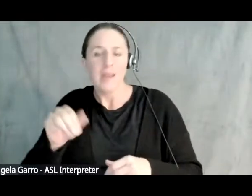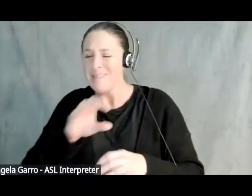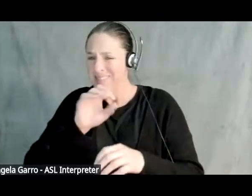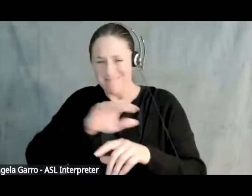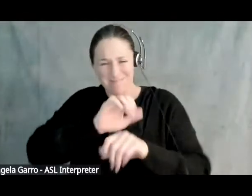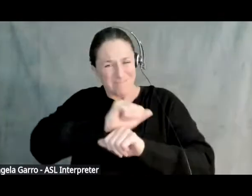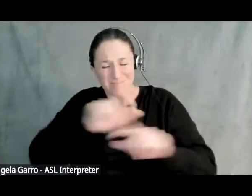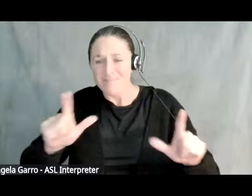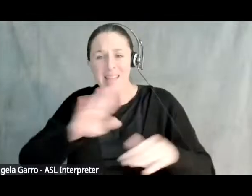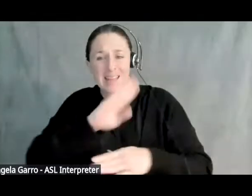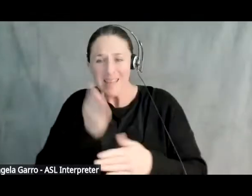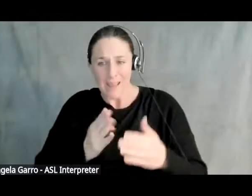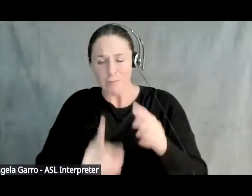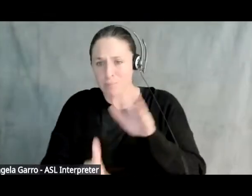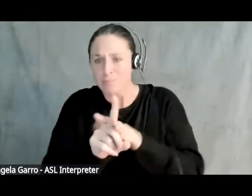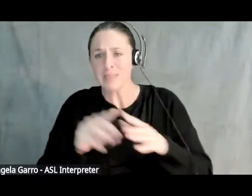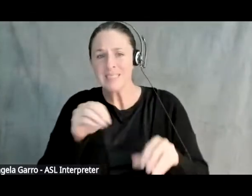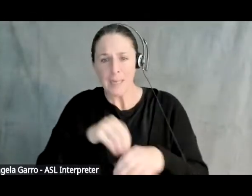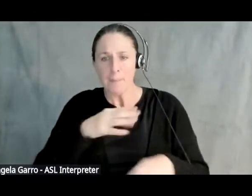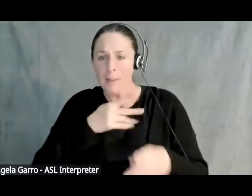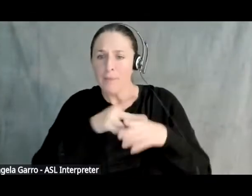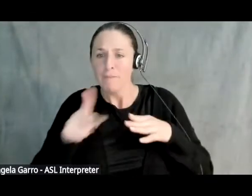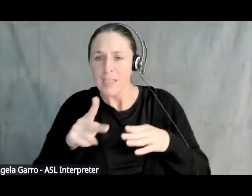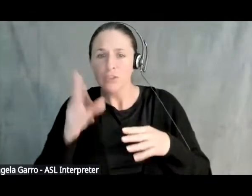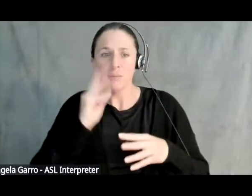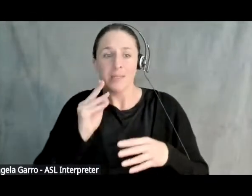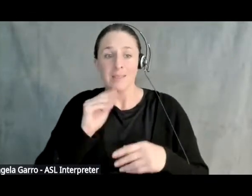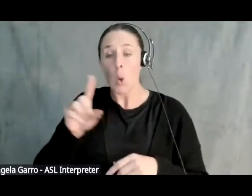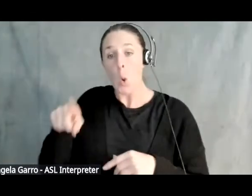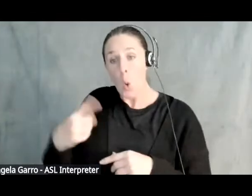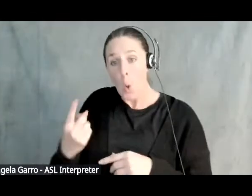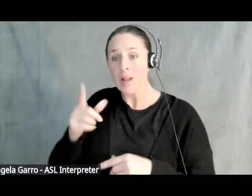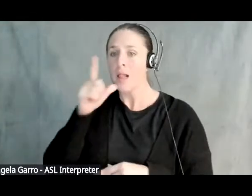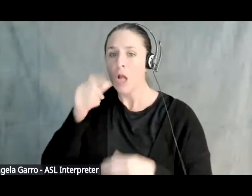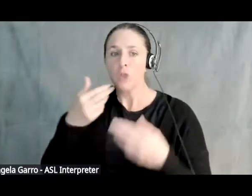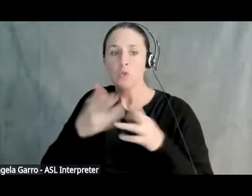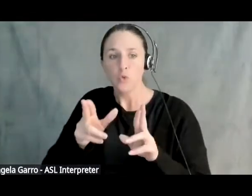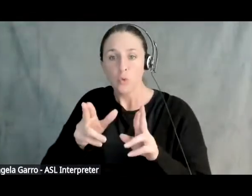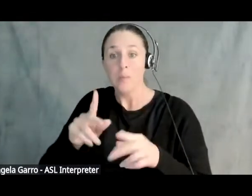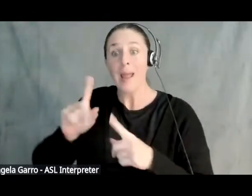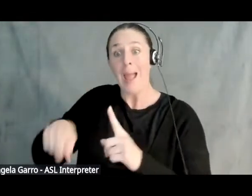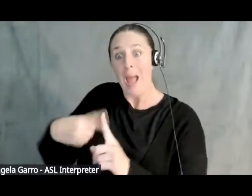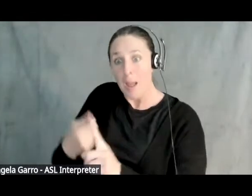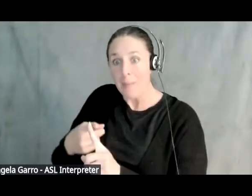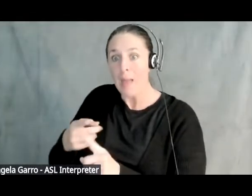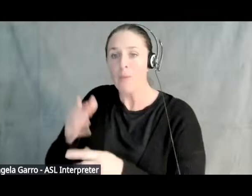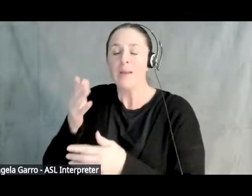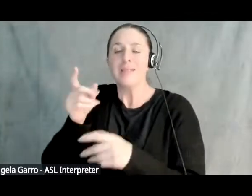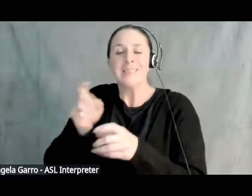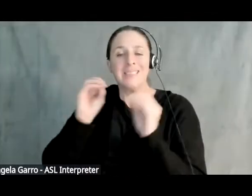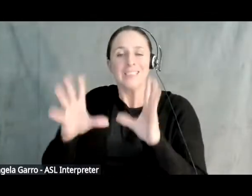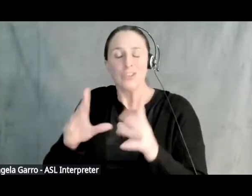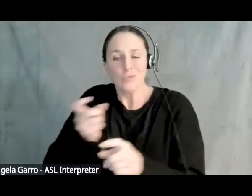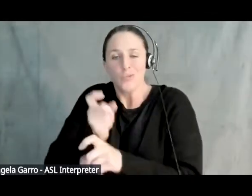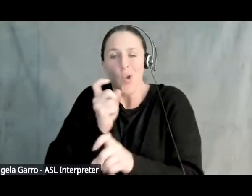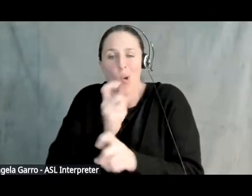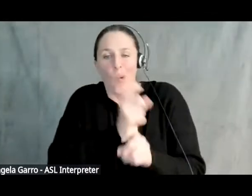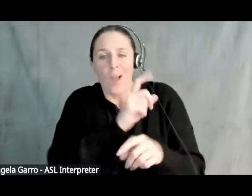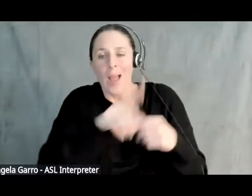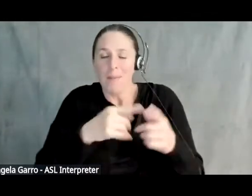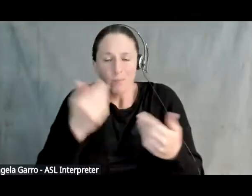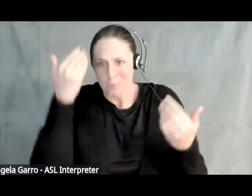experiences. The only time it has come up is in lunchrooms where teachers joke about not knowing anything about critical race theory, even though certain media